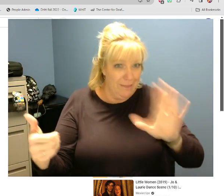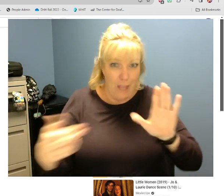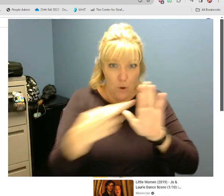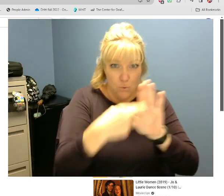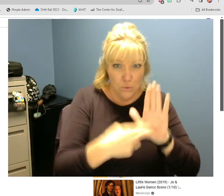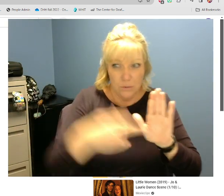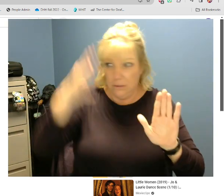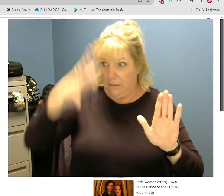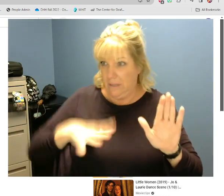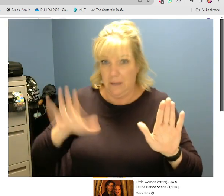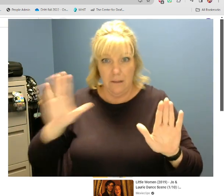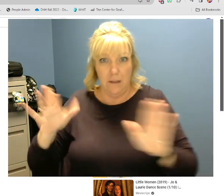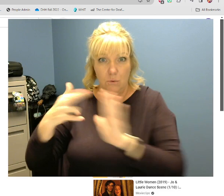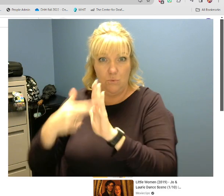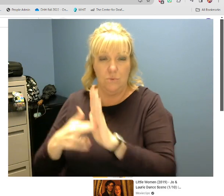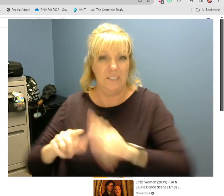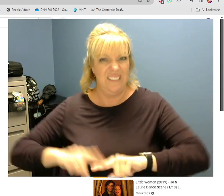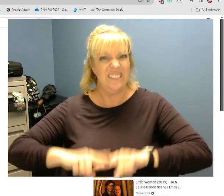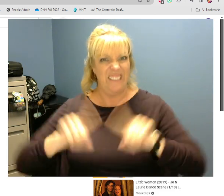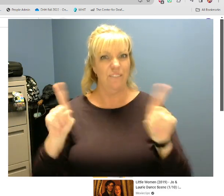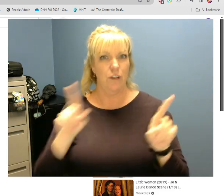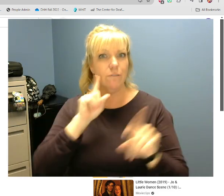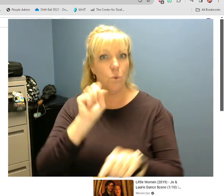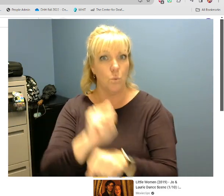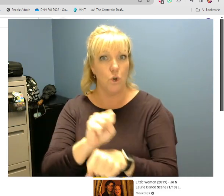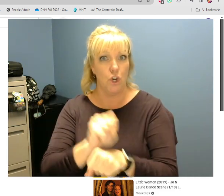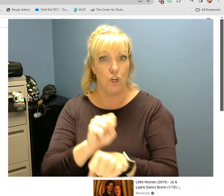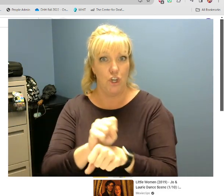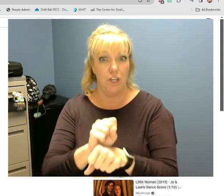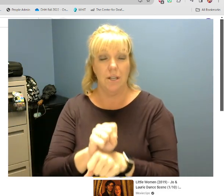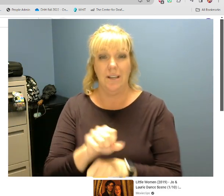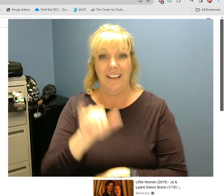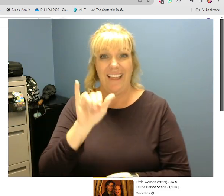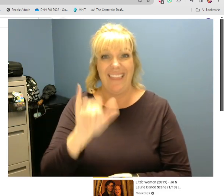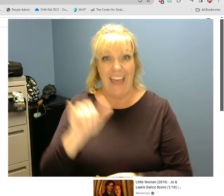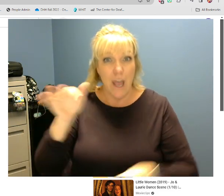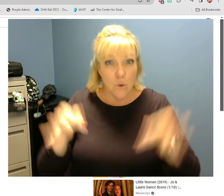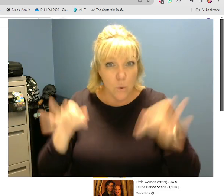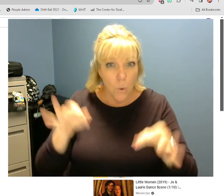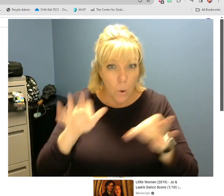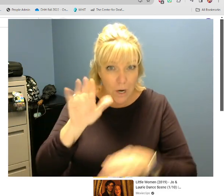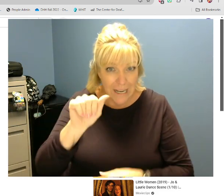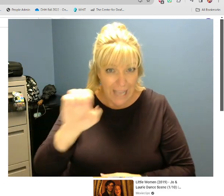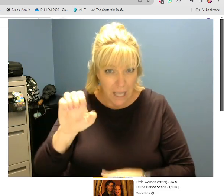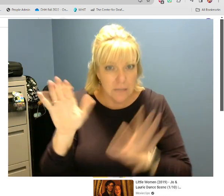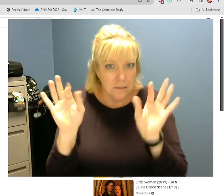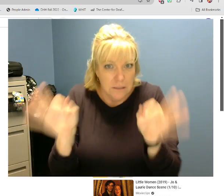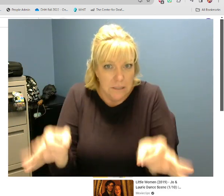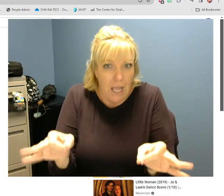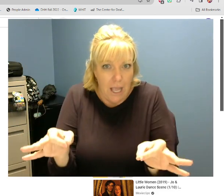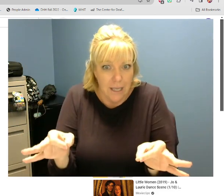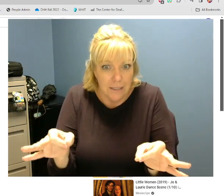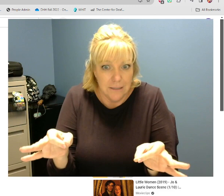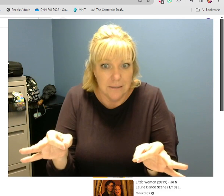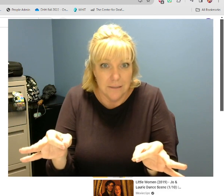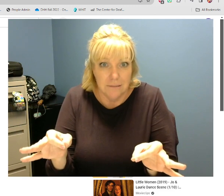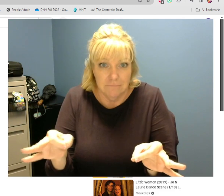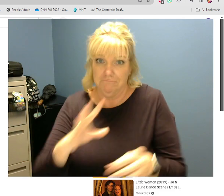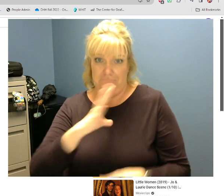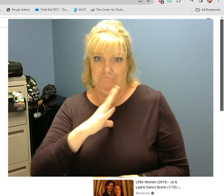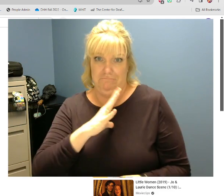differently. So what the Muller v. Oregon case decides is it